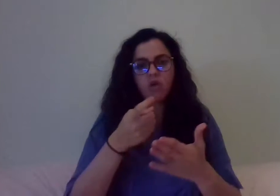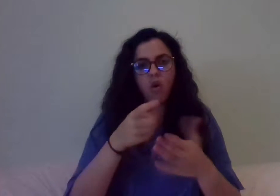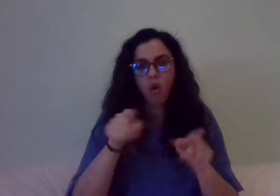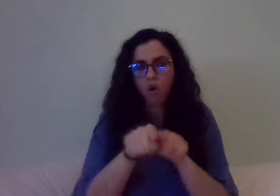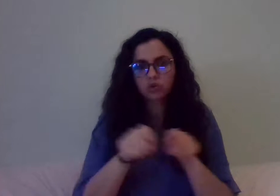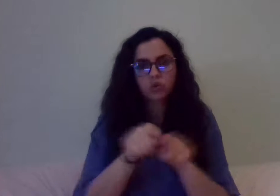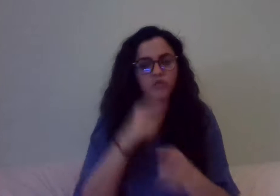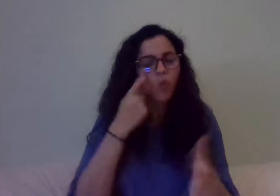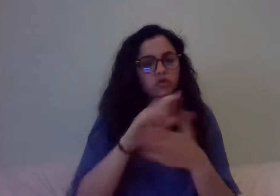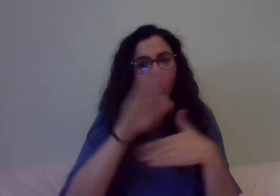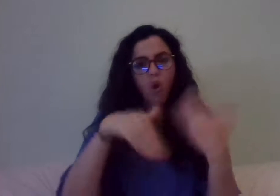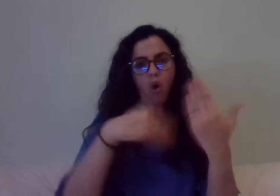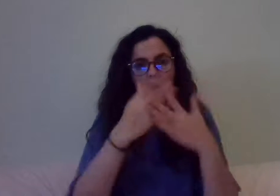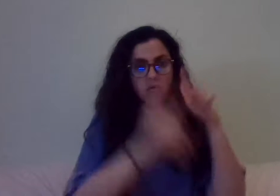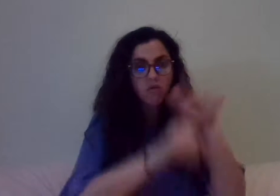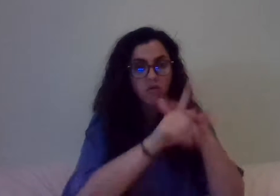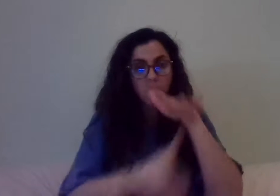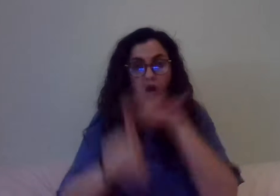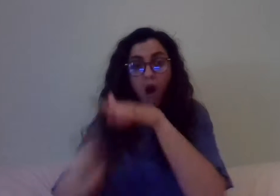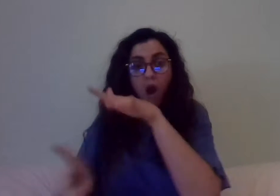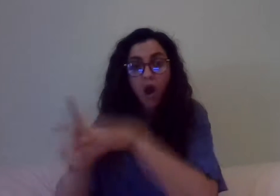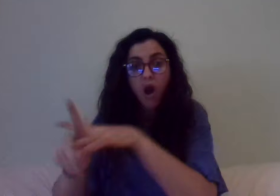nursing children. This is something that Lawrence will often incorporate.